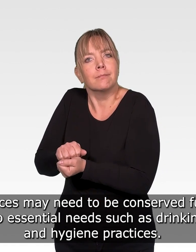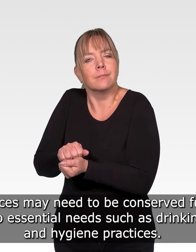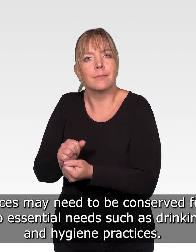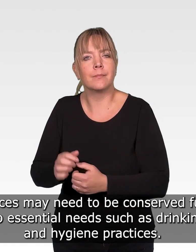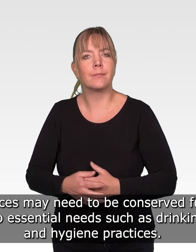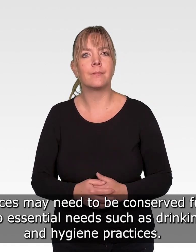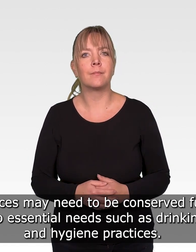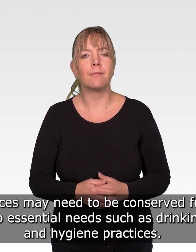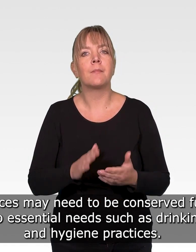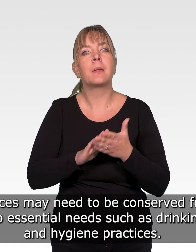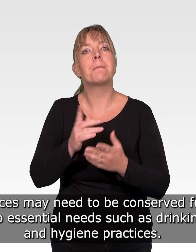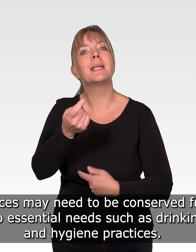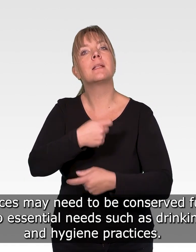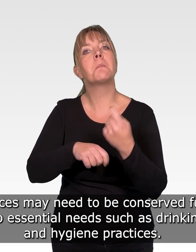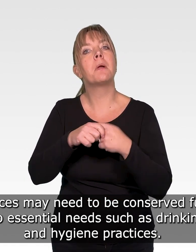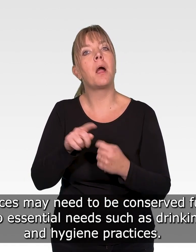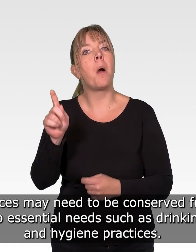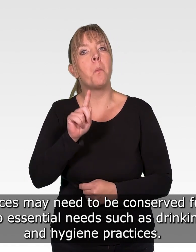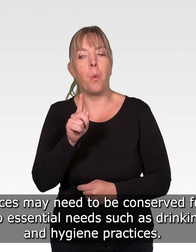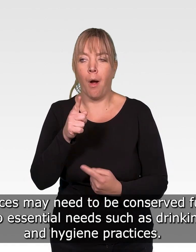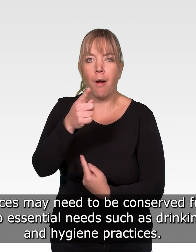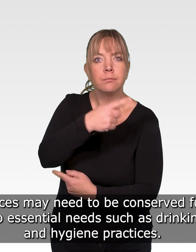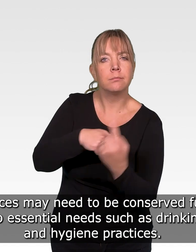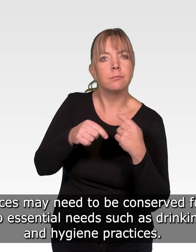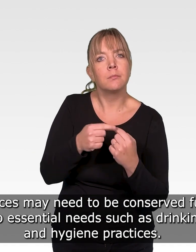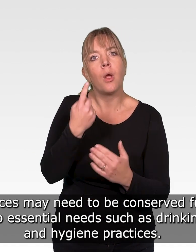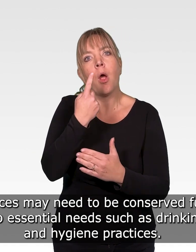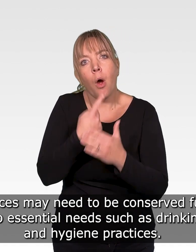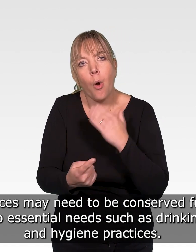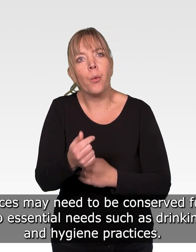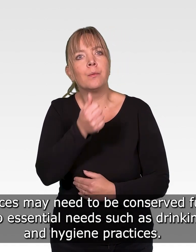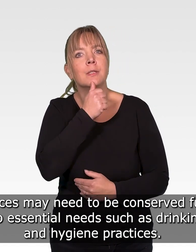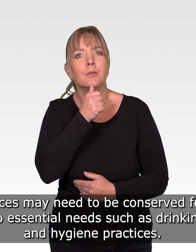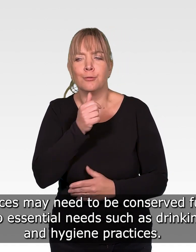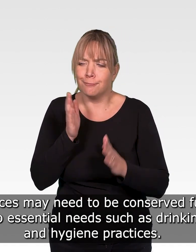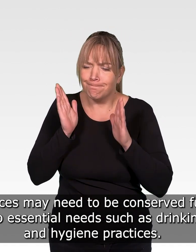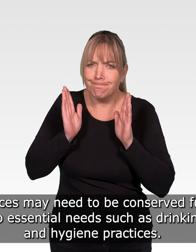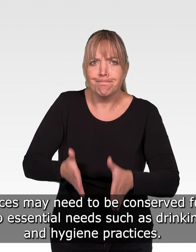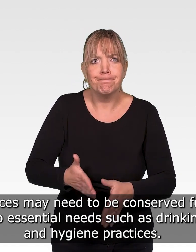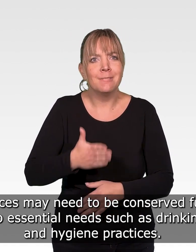needs such as drinking, cooking, and hygiene practices.